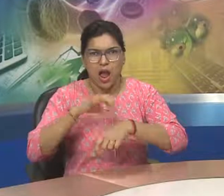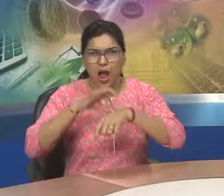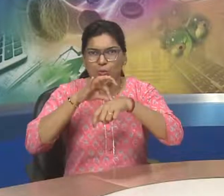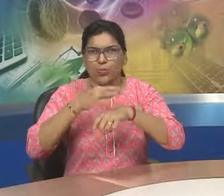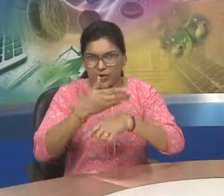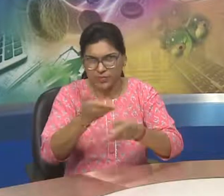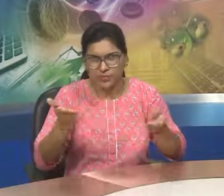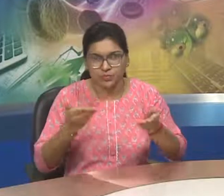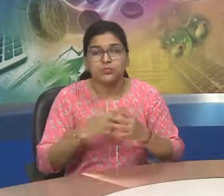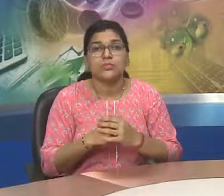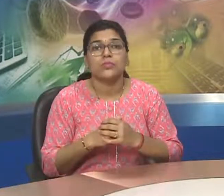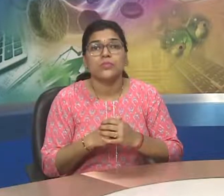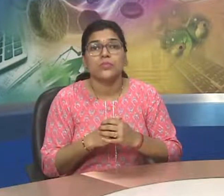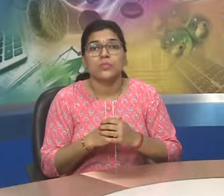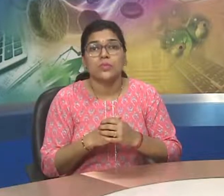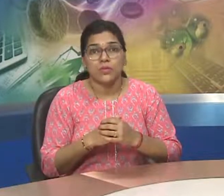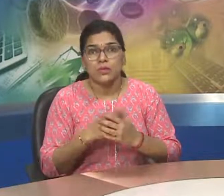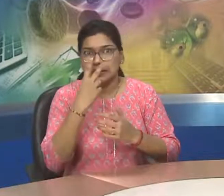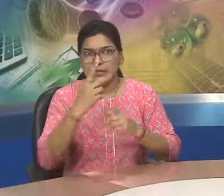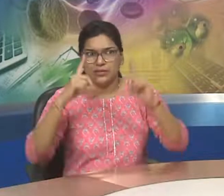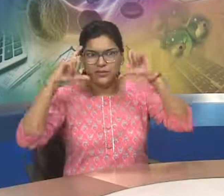evolution of life